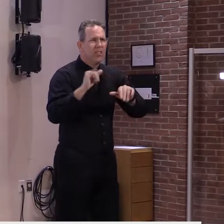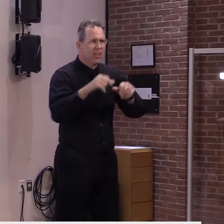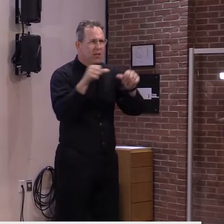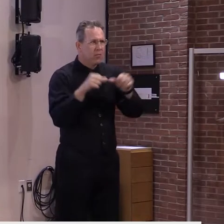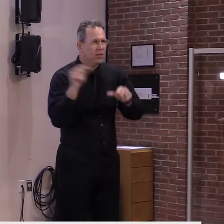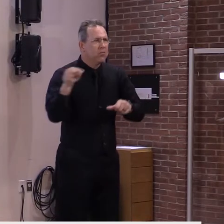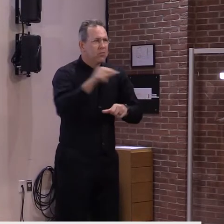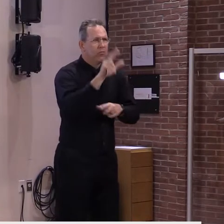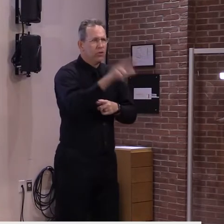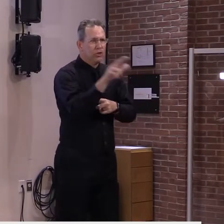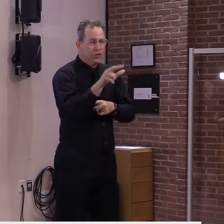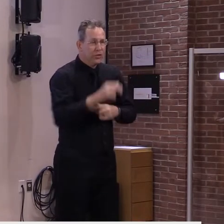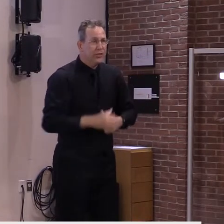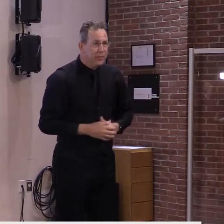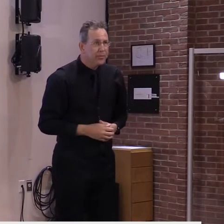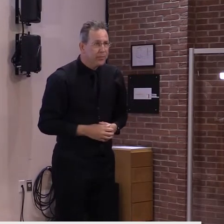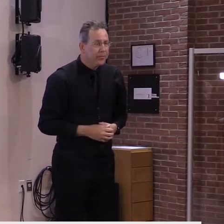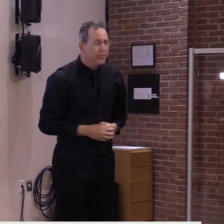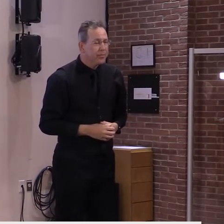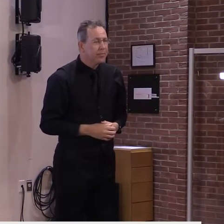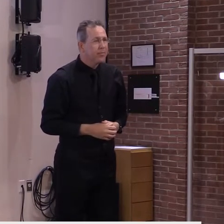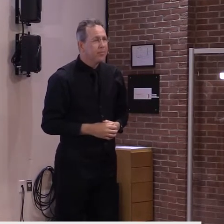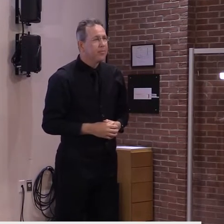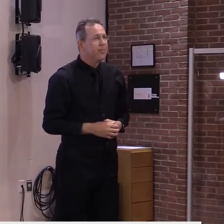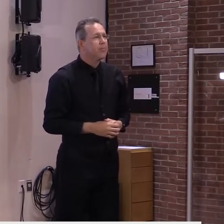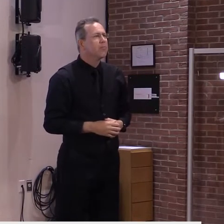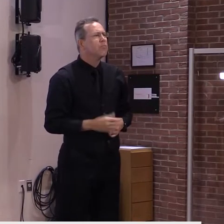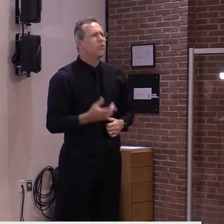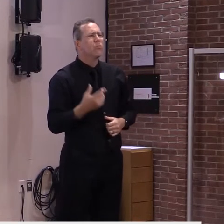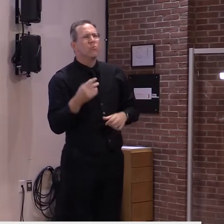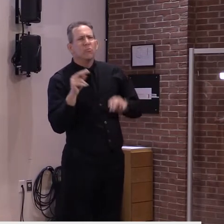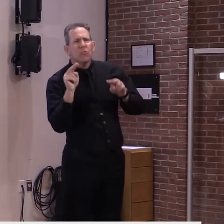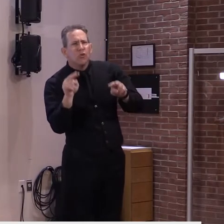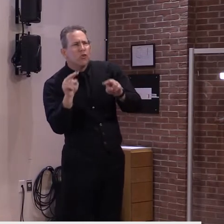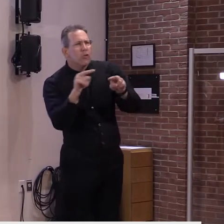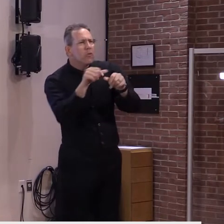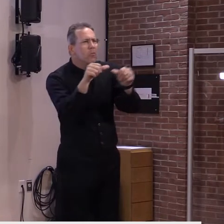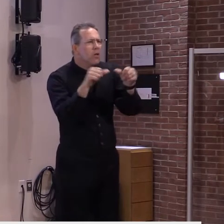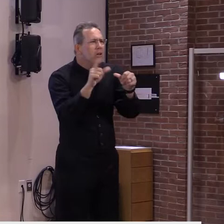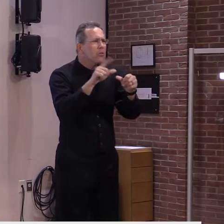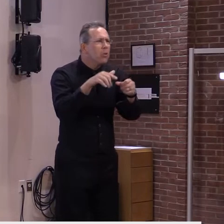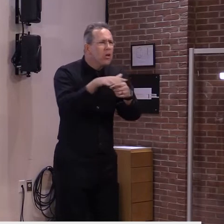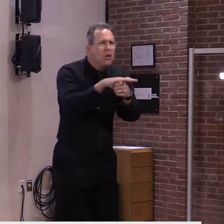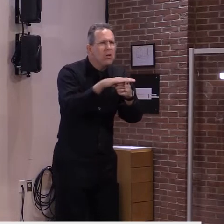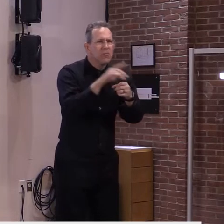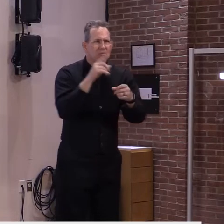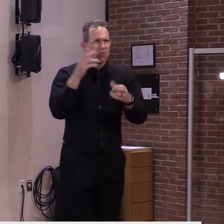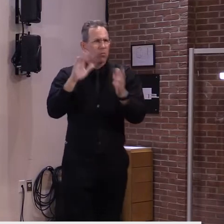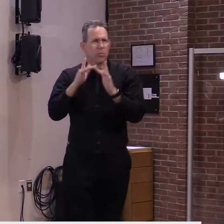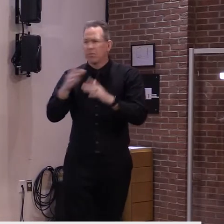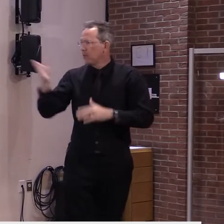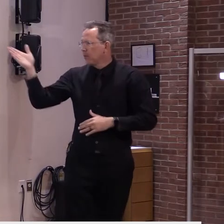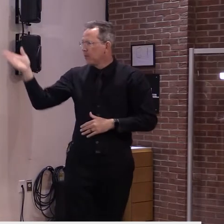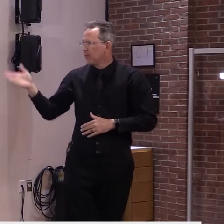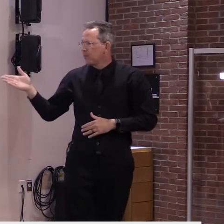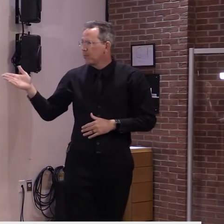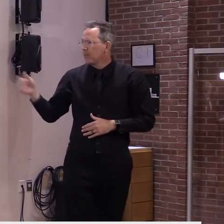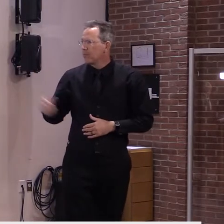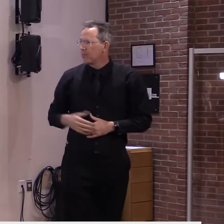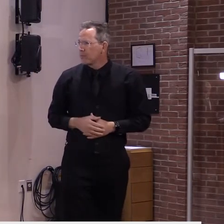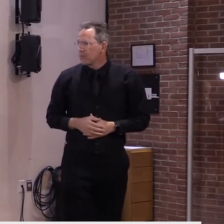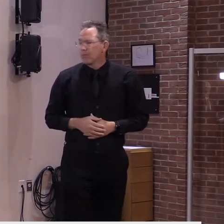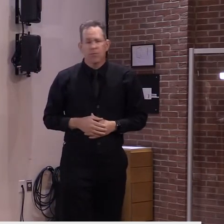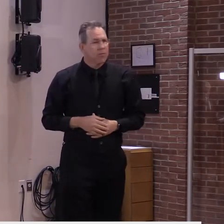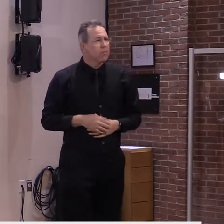healthvermont.gov/myvaccine to look for the locations, times, and other opportunities to make appointments or walk-ins. But as I've said, I've listed